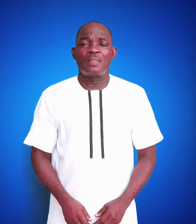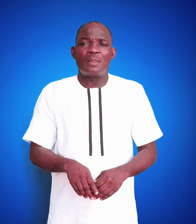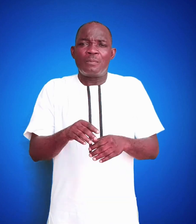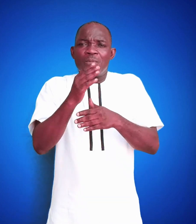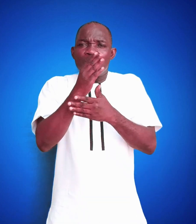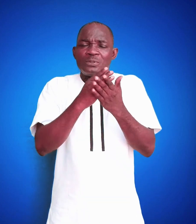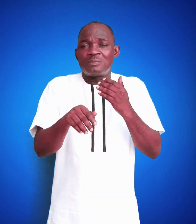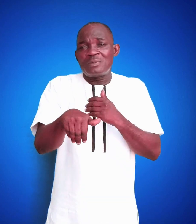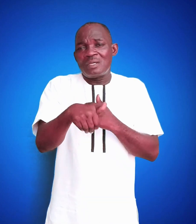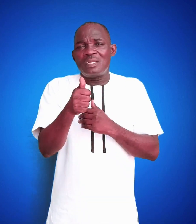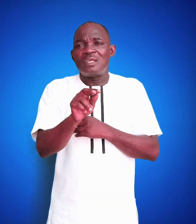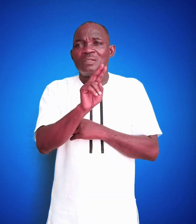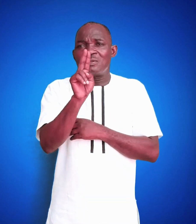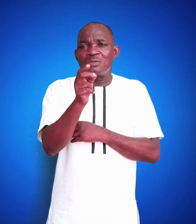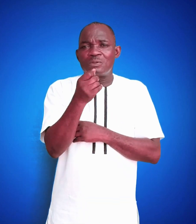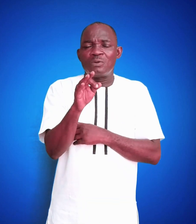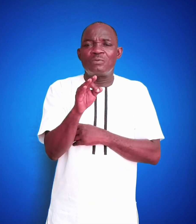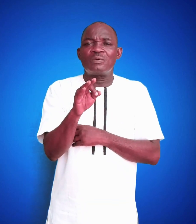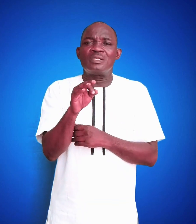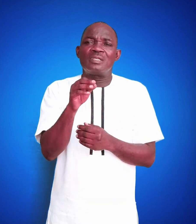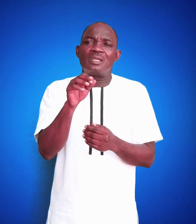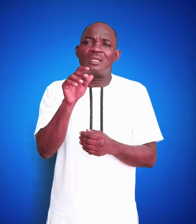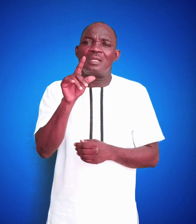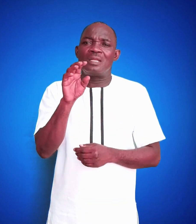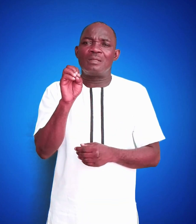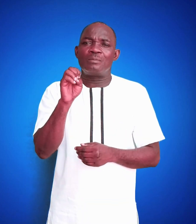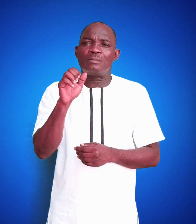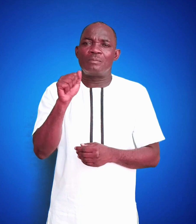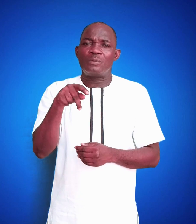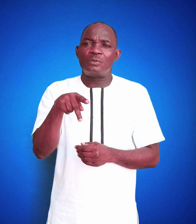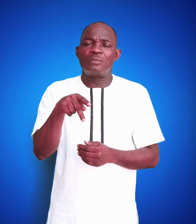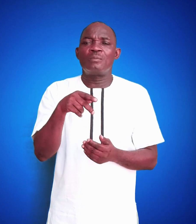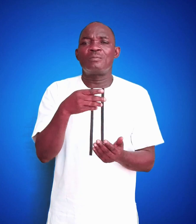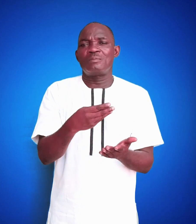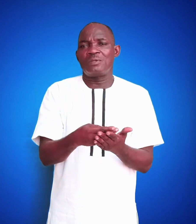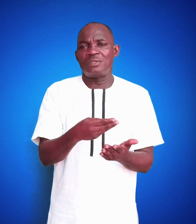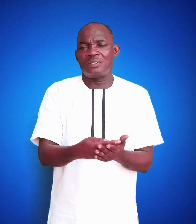Some other uses of the cash.